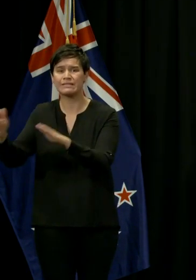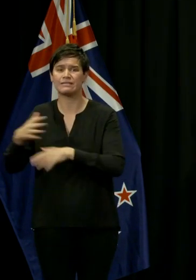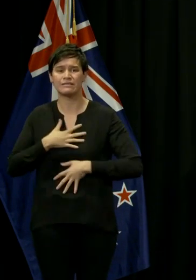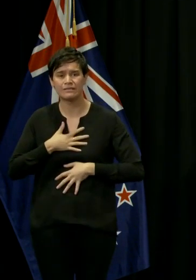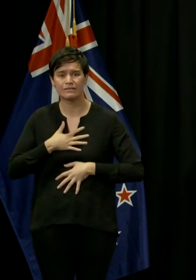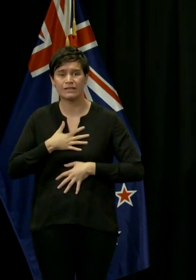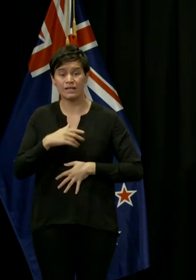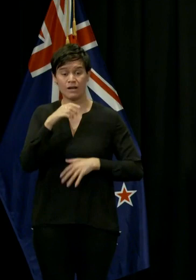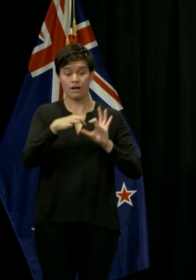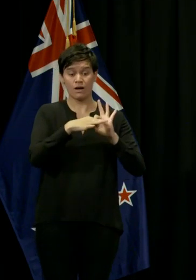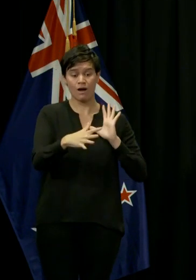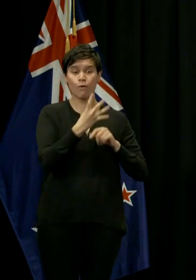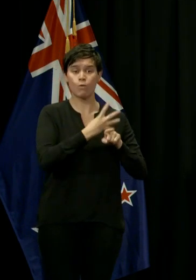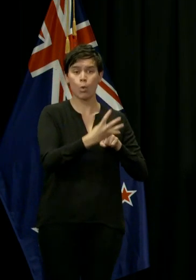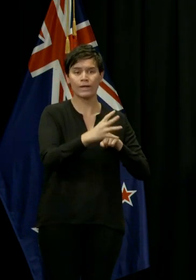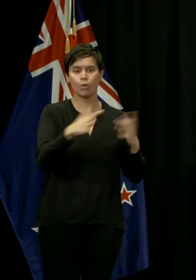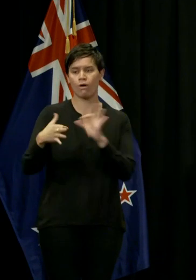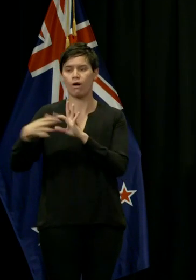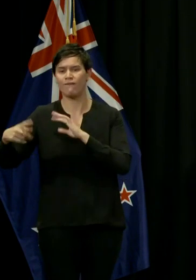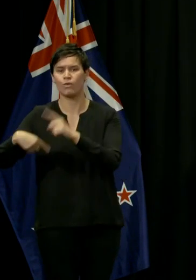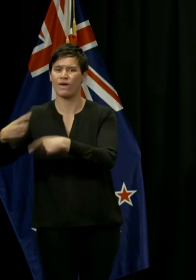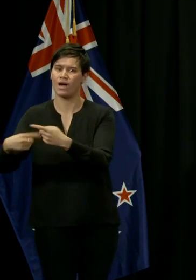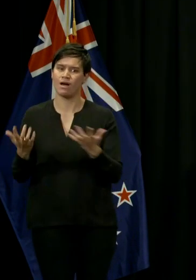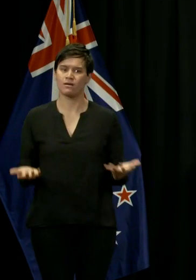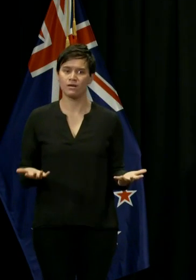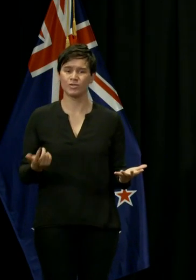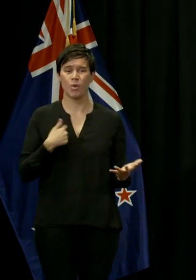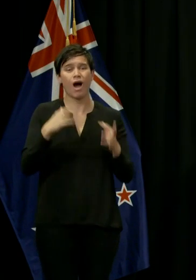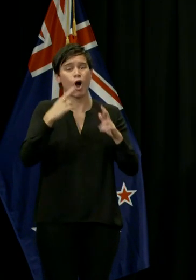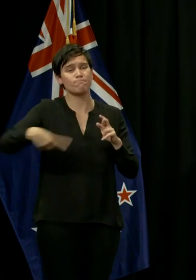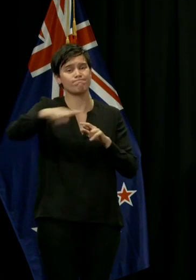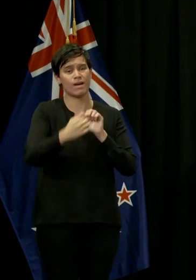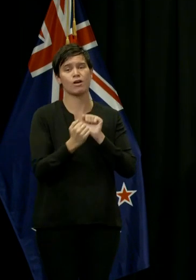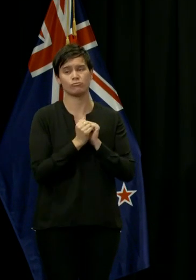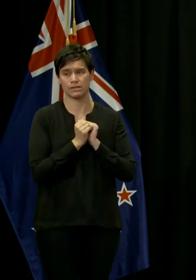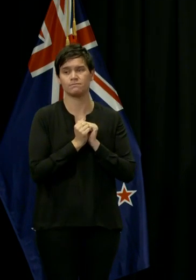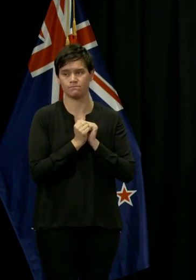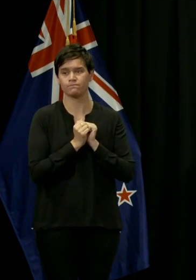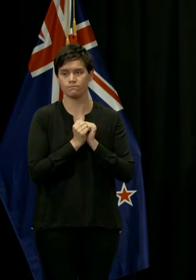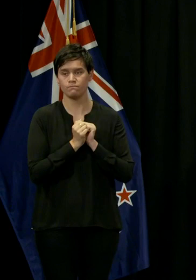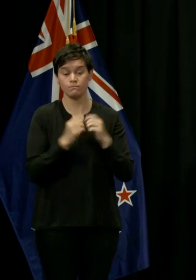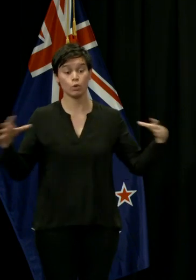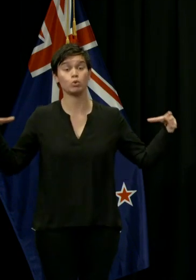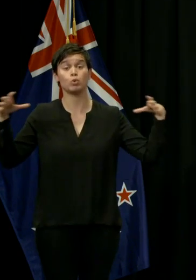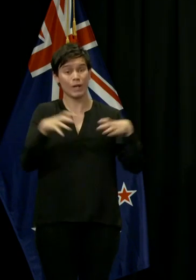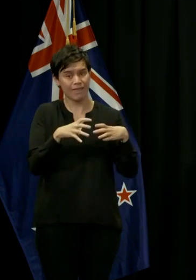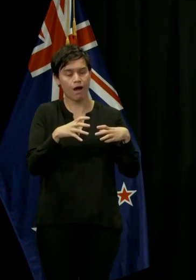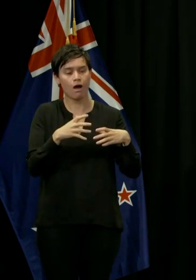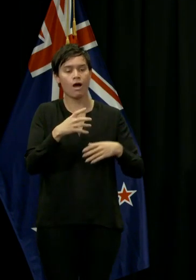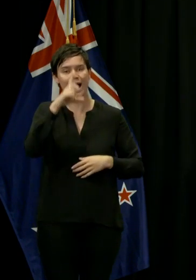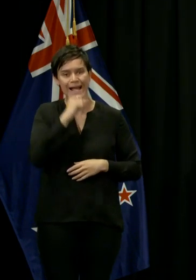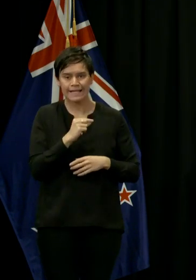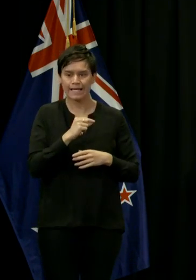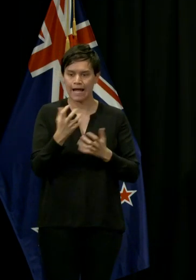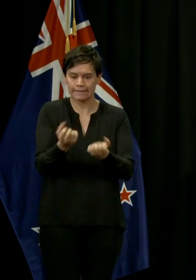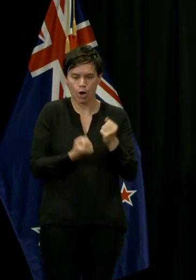period. I hope that you are all with me on that decision. Together we do have an opportunity to contain